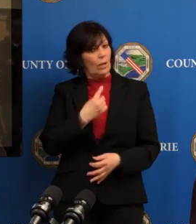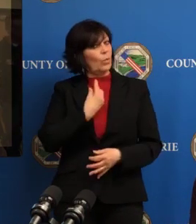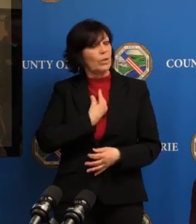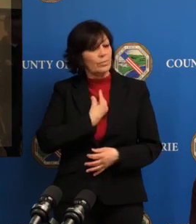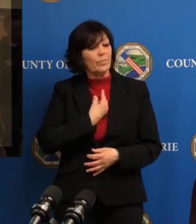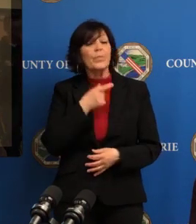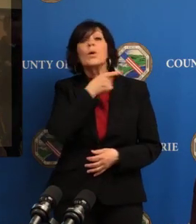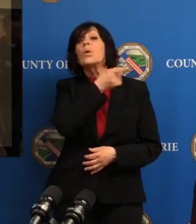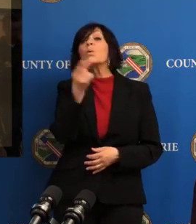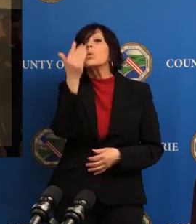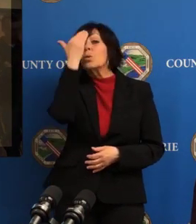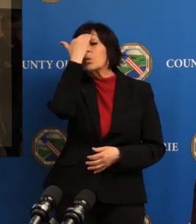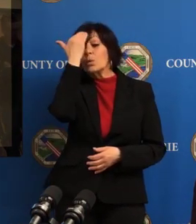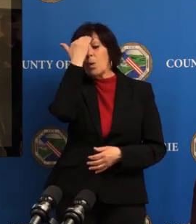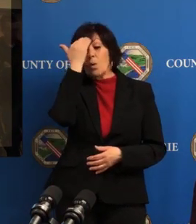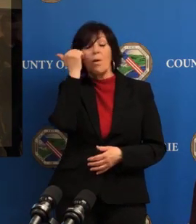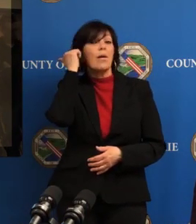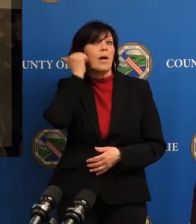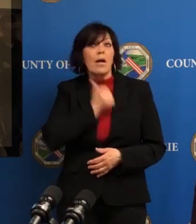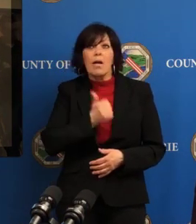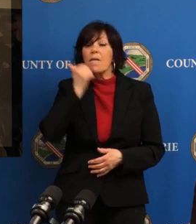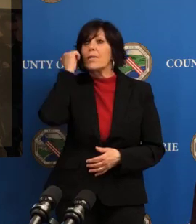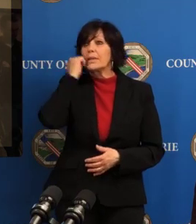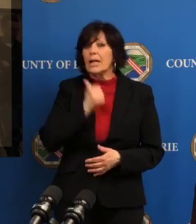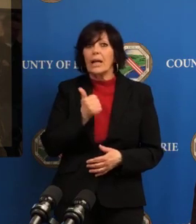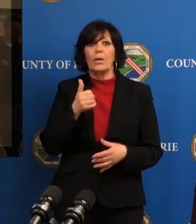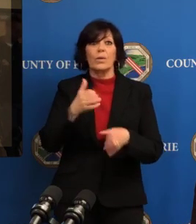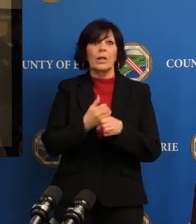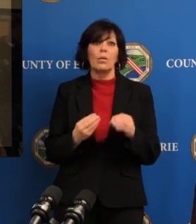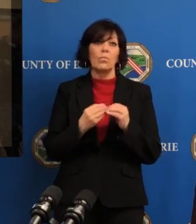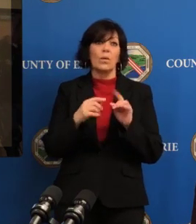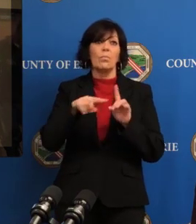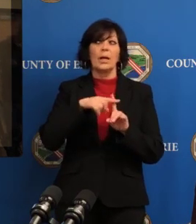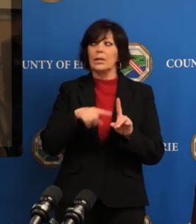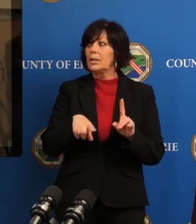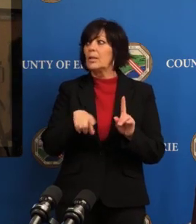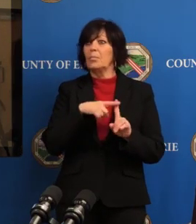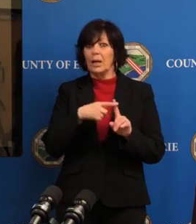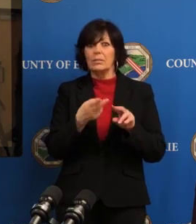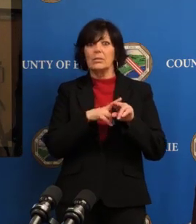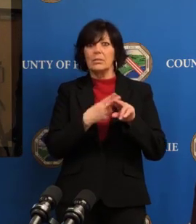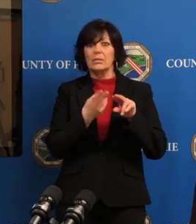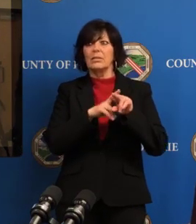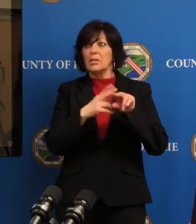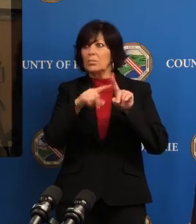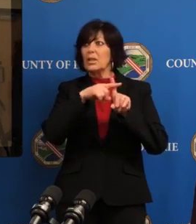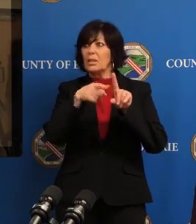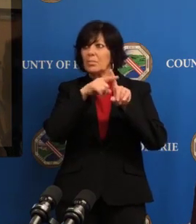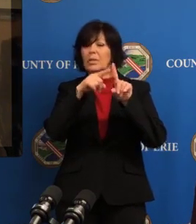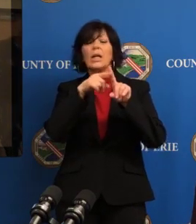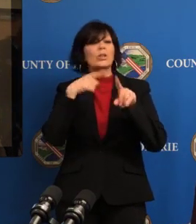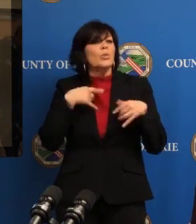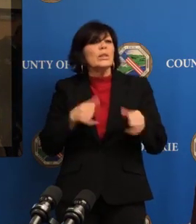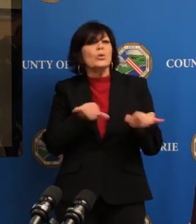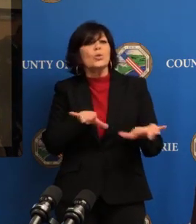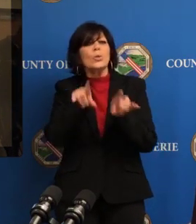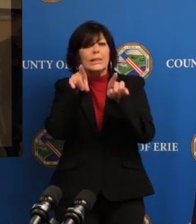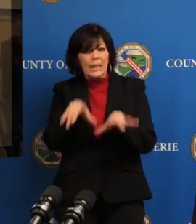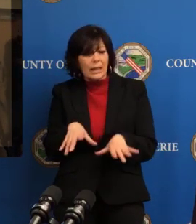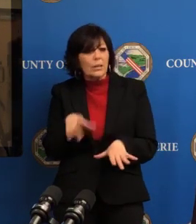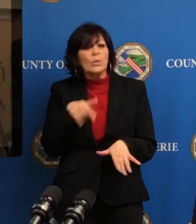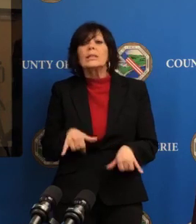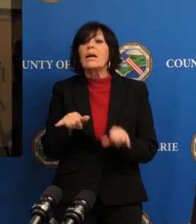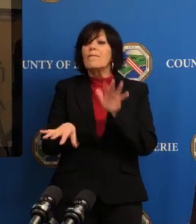As you know, every day we're getting more and more positive tests, so those tests are still being done. We're still identifying more people